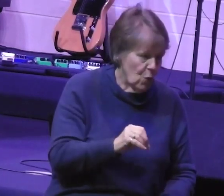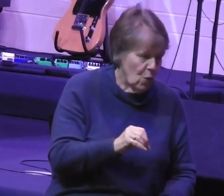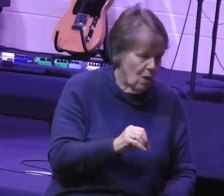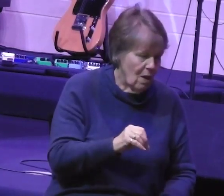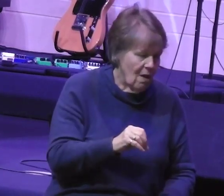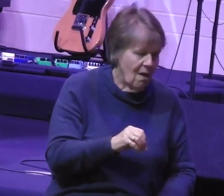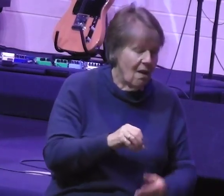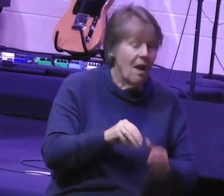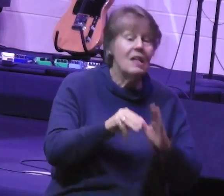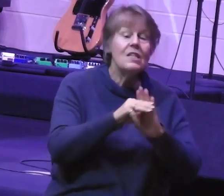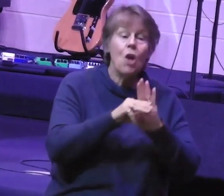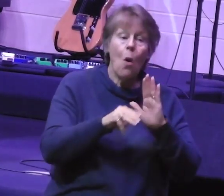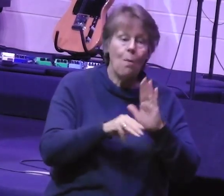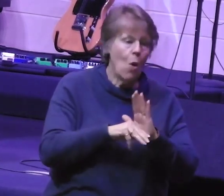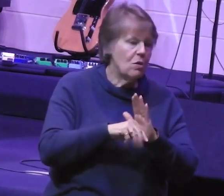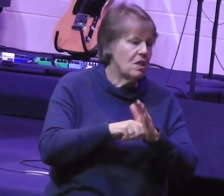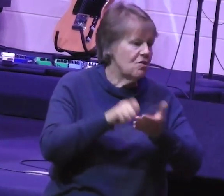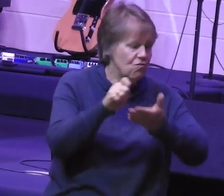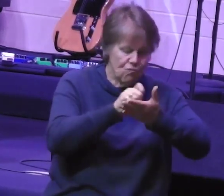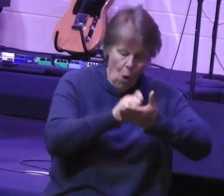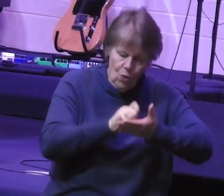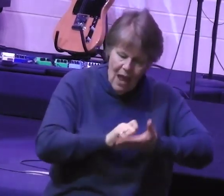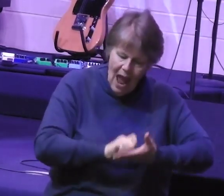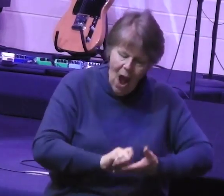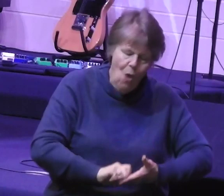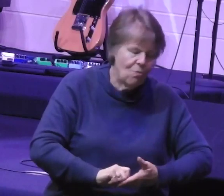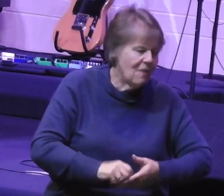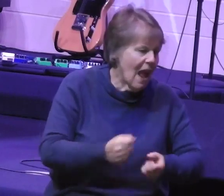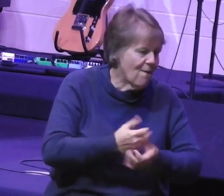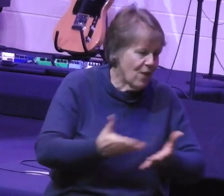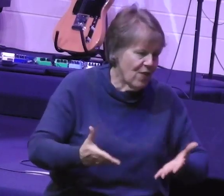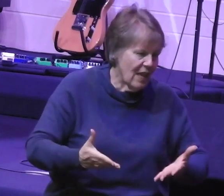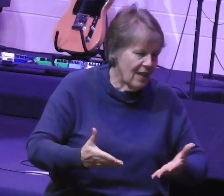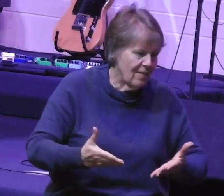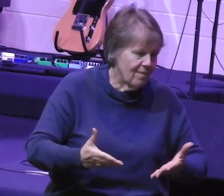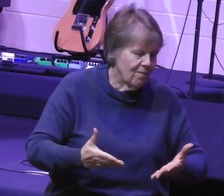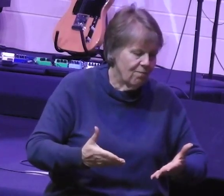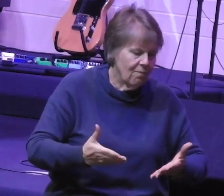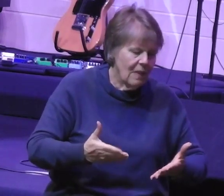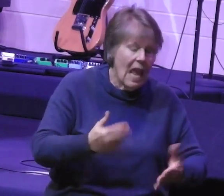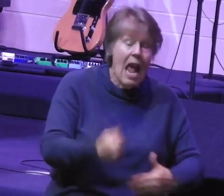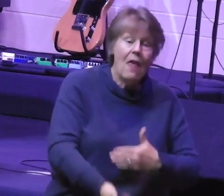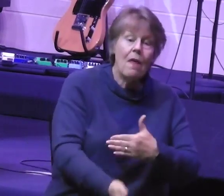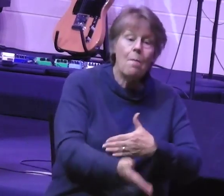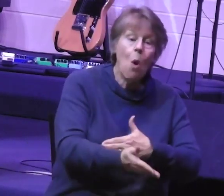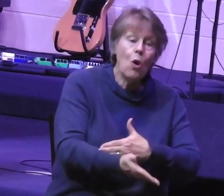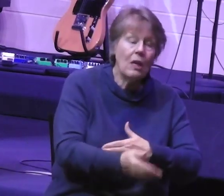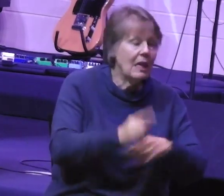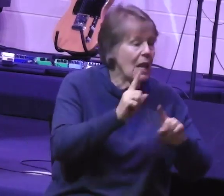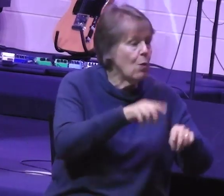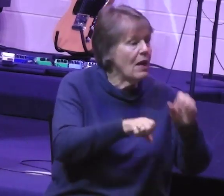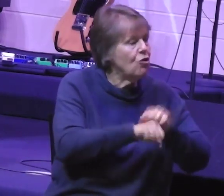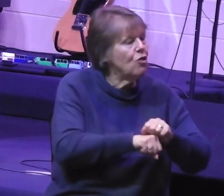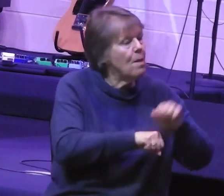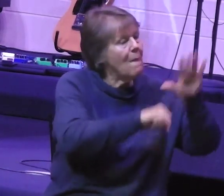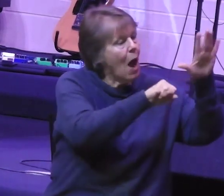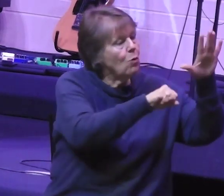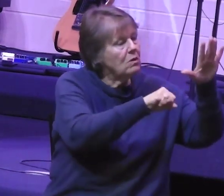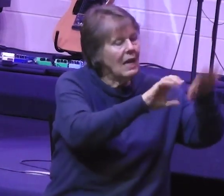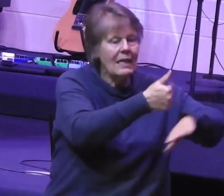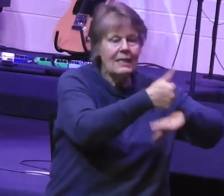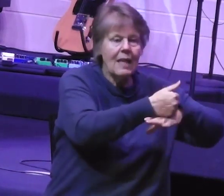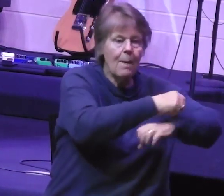Moses then wrote down everything the Lord had said. He got up early the next morning and built an altar at the foot of the mountain and set up 12 stone